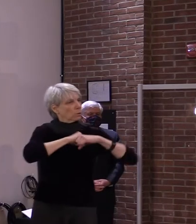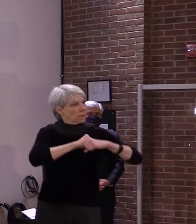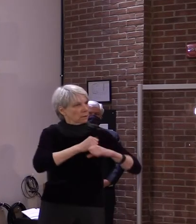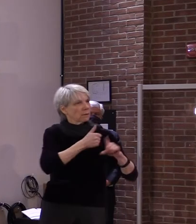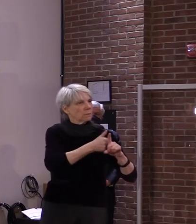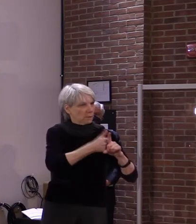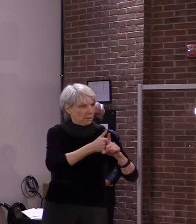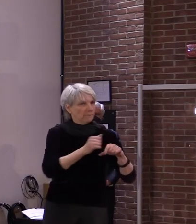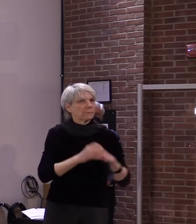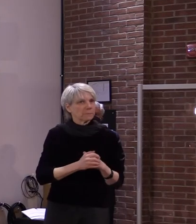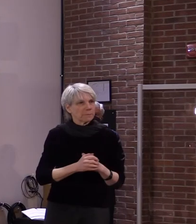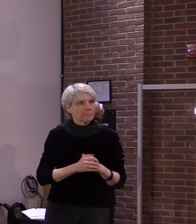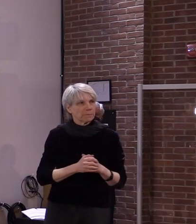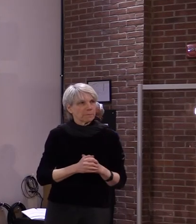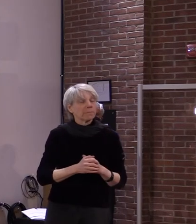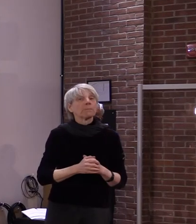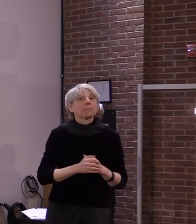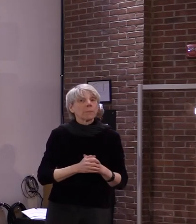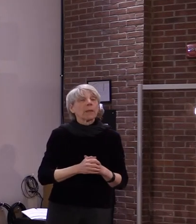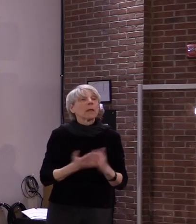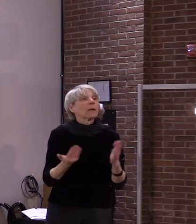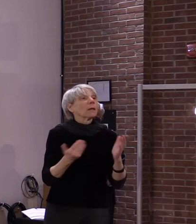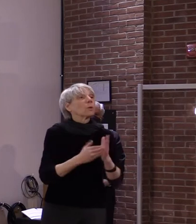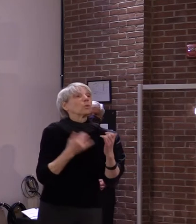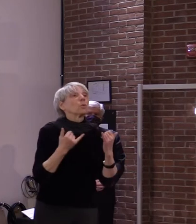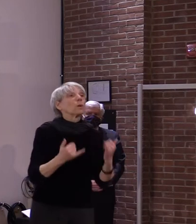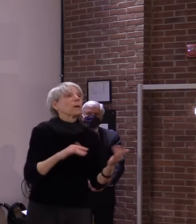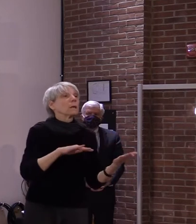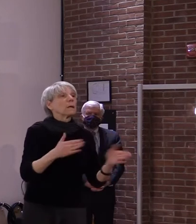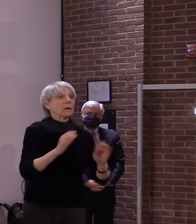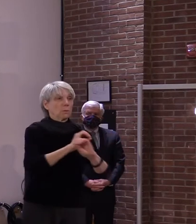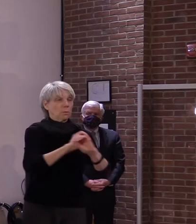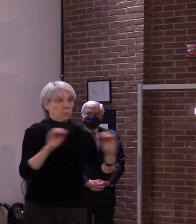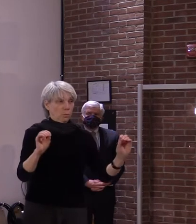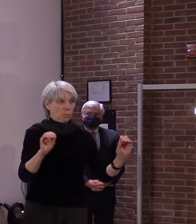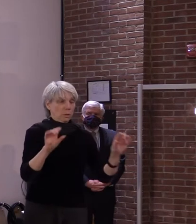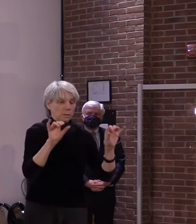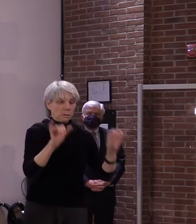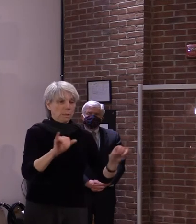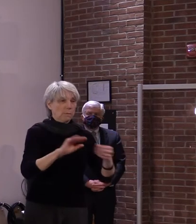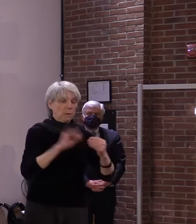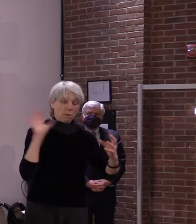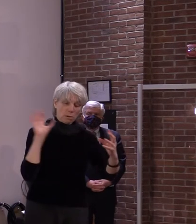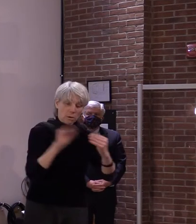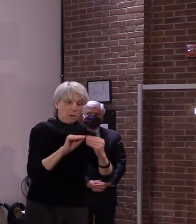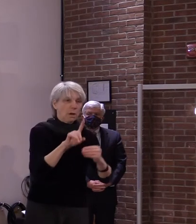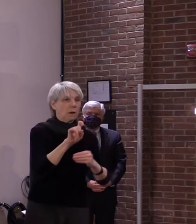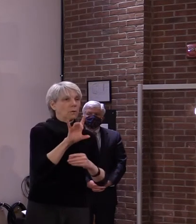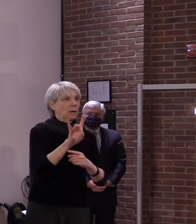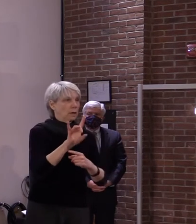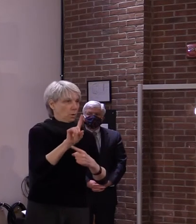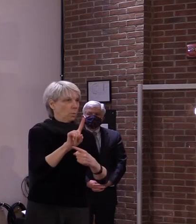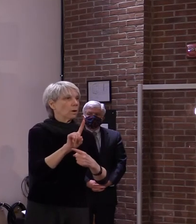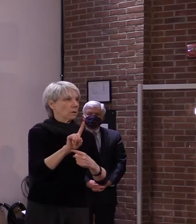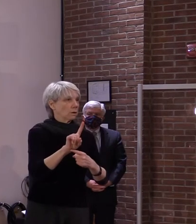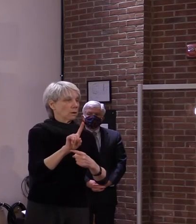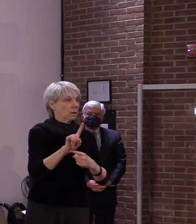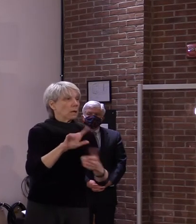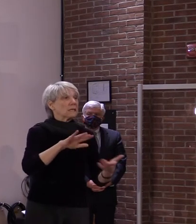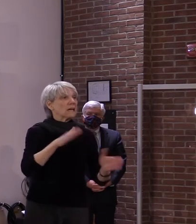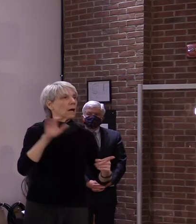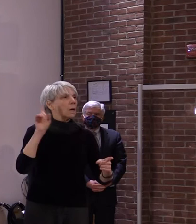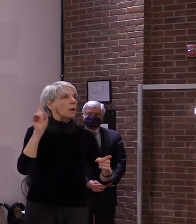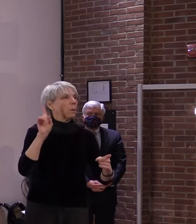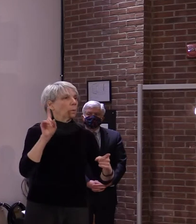as i mentioned we're reporting no additional debts today the count remains at 181 and the trend continues to improve